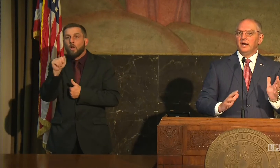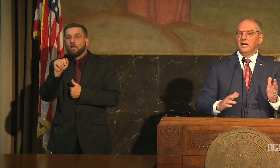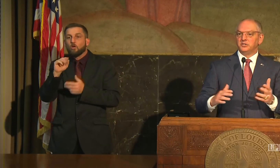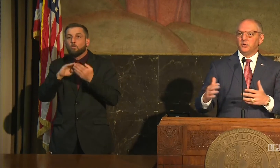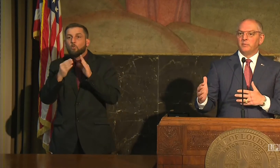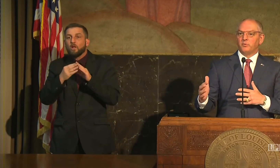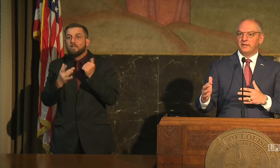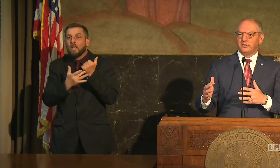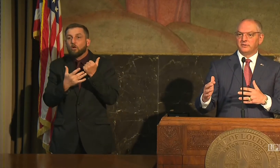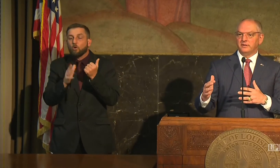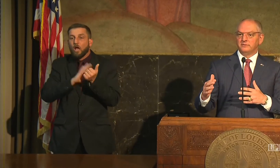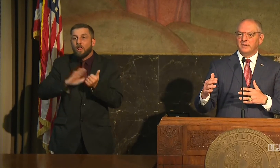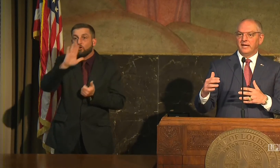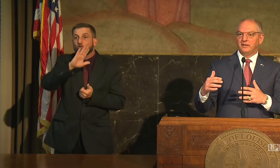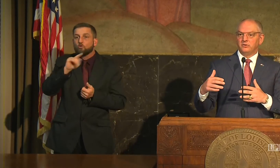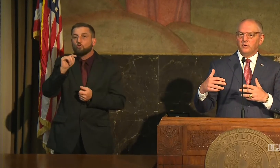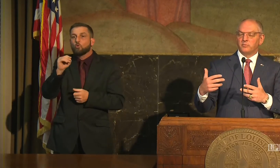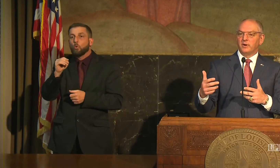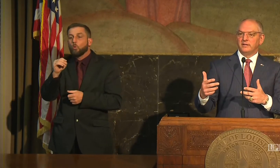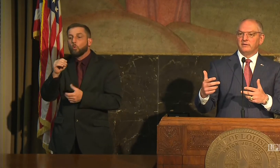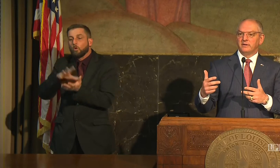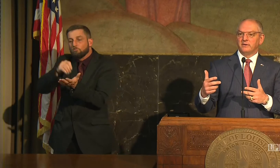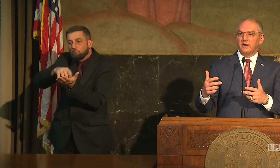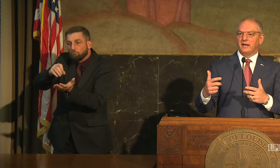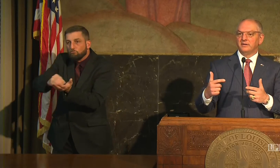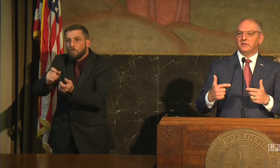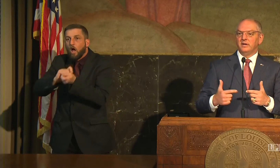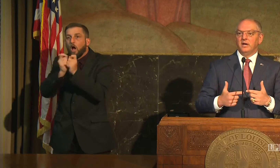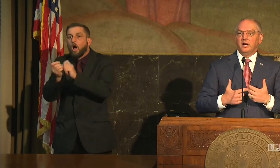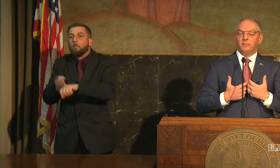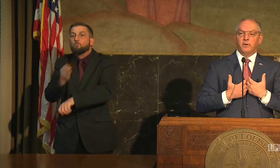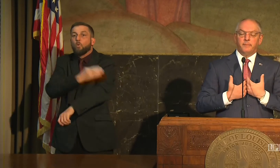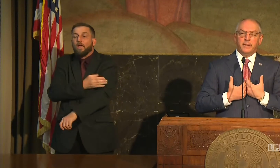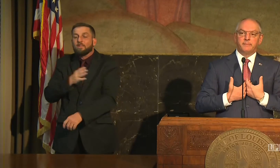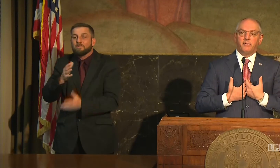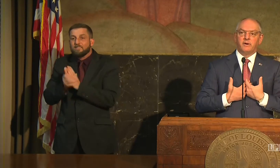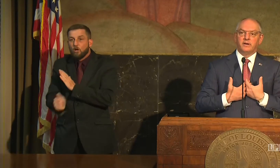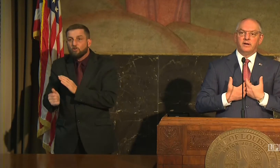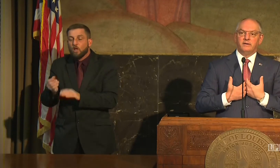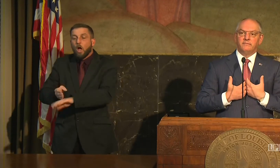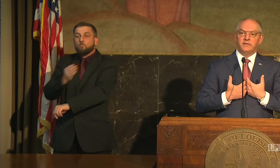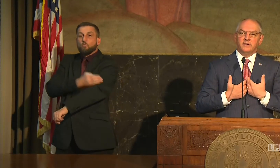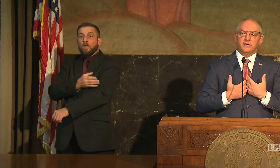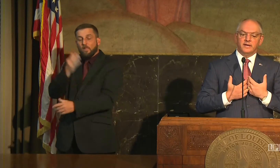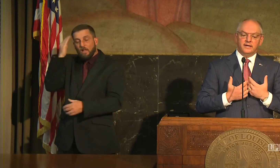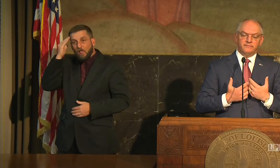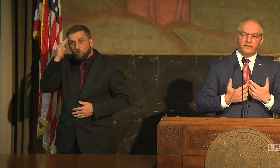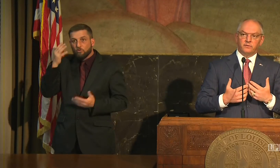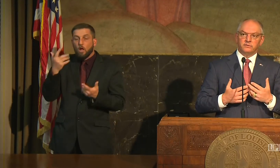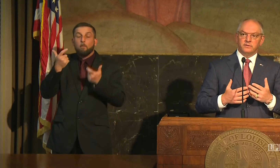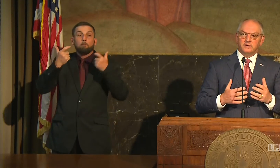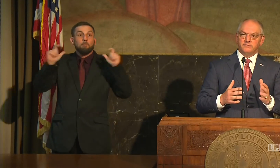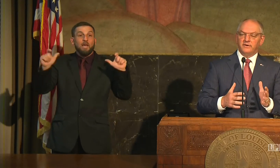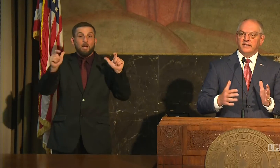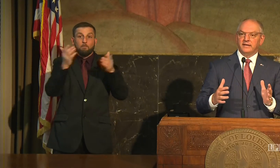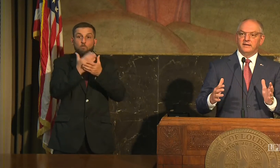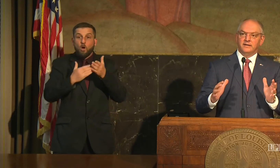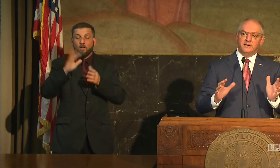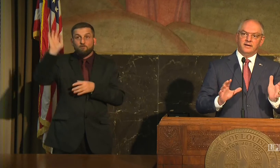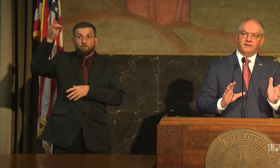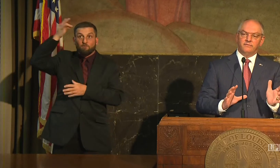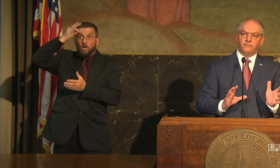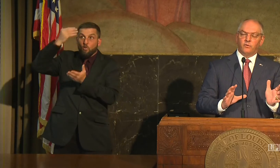system, to upgrade their skills and to upgrade their knowledge. A big part of the federal